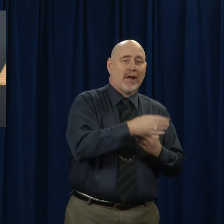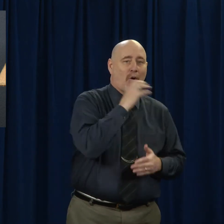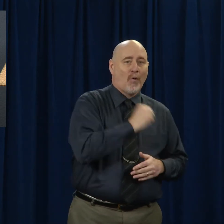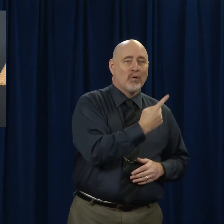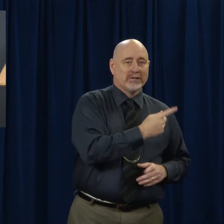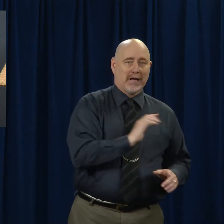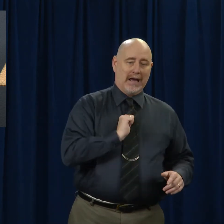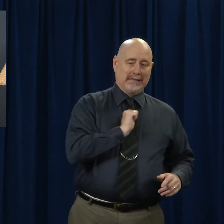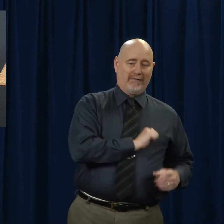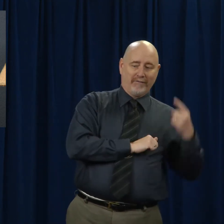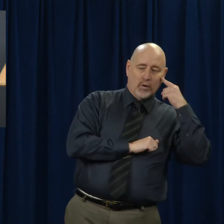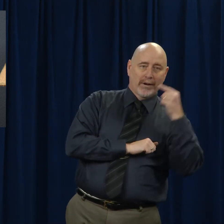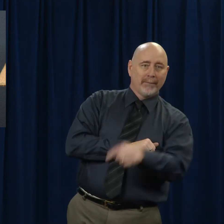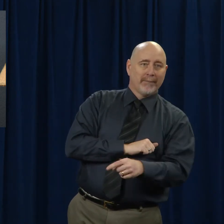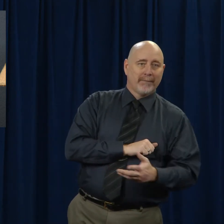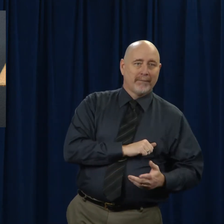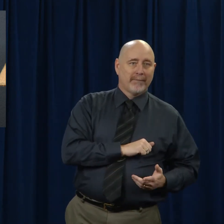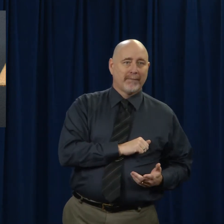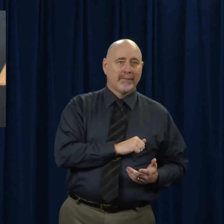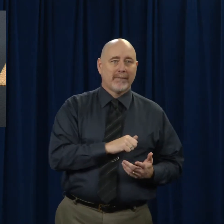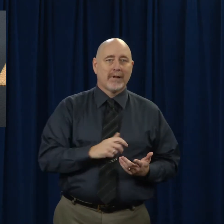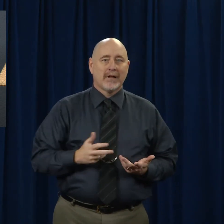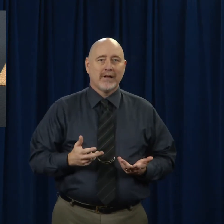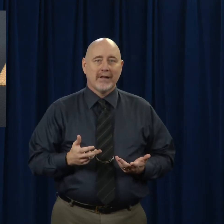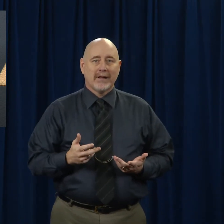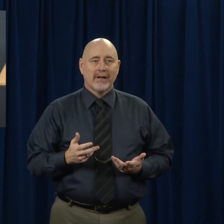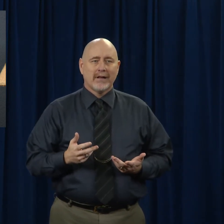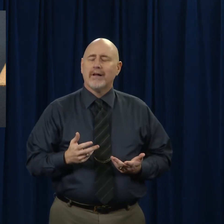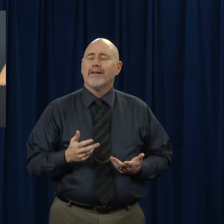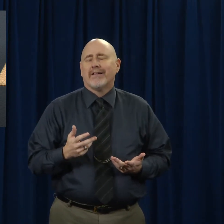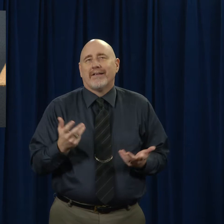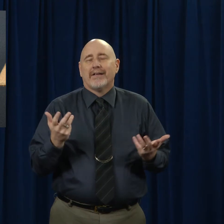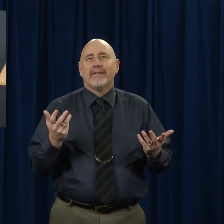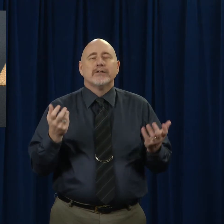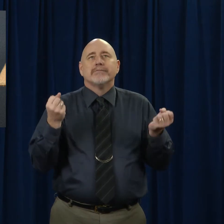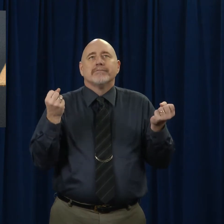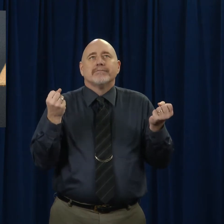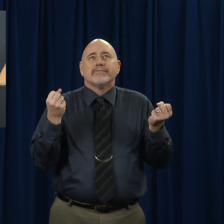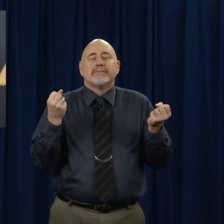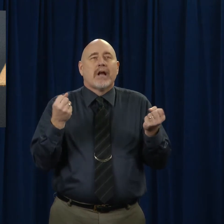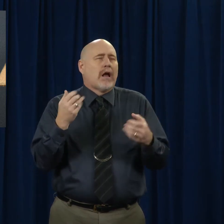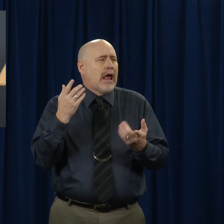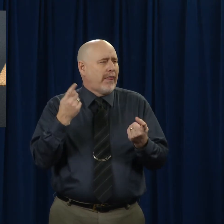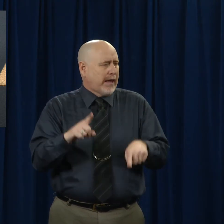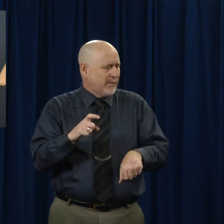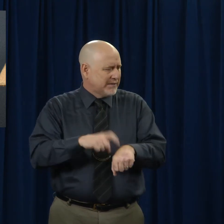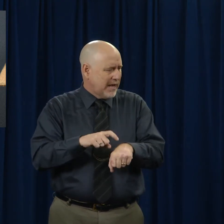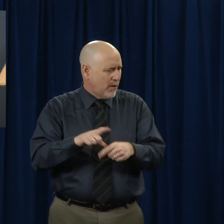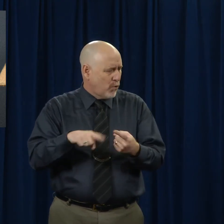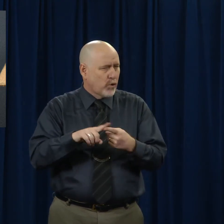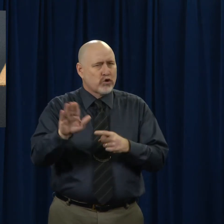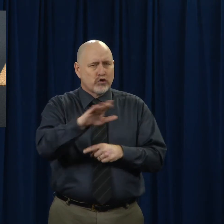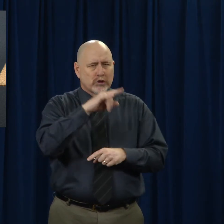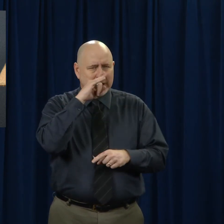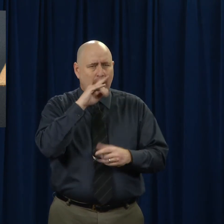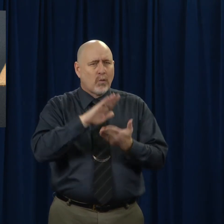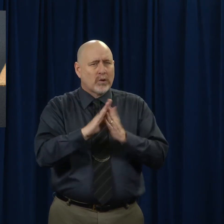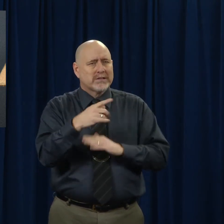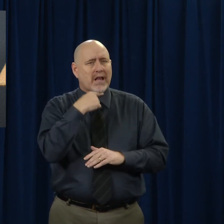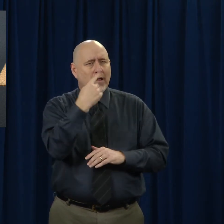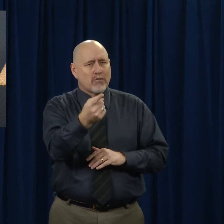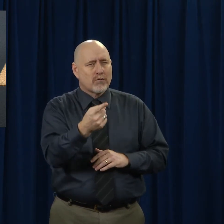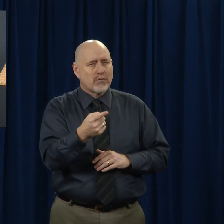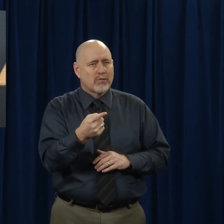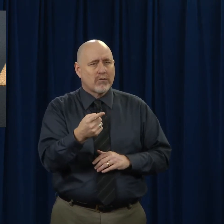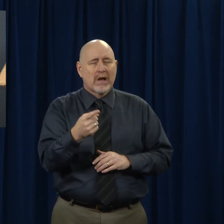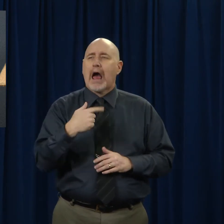old method of buying the discount shoes, and we would buy them. Then there will come a time, I think, when your child is going to say to